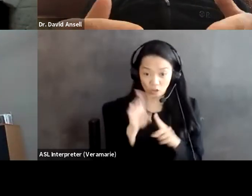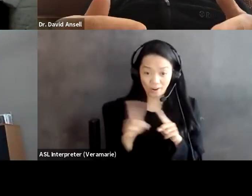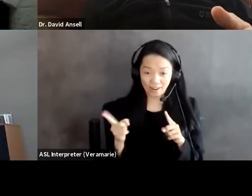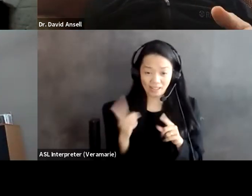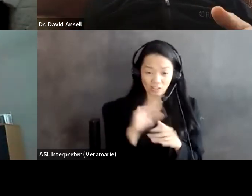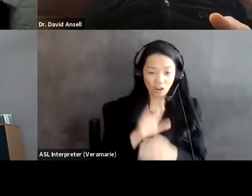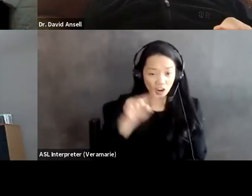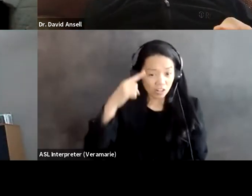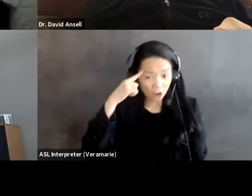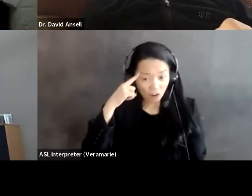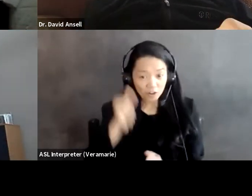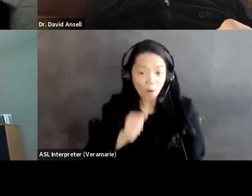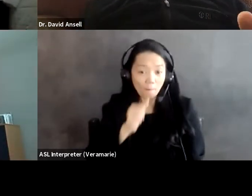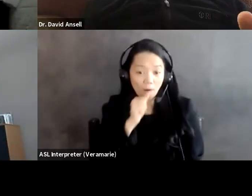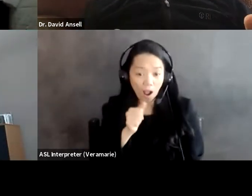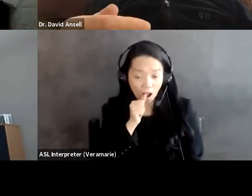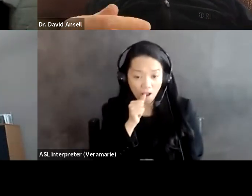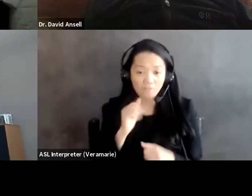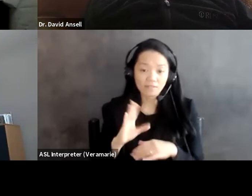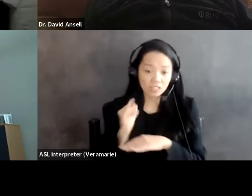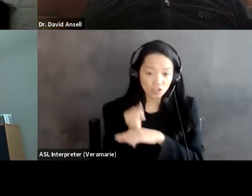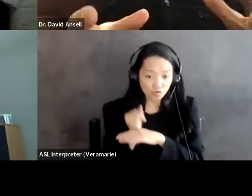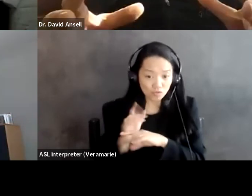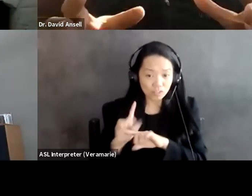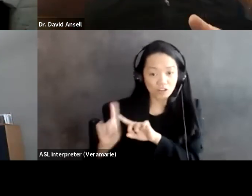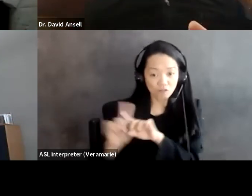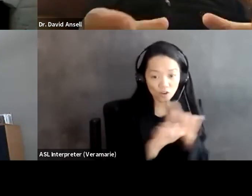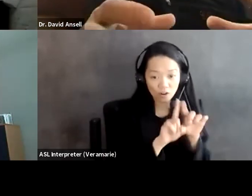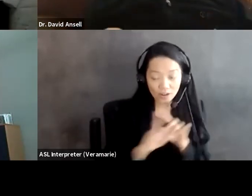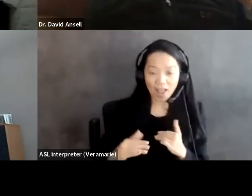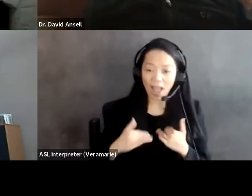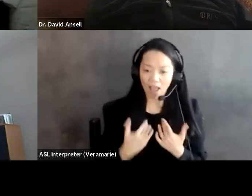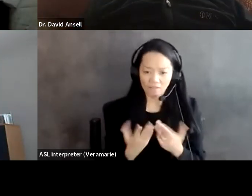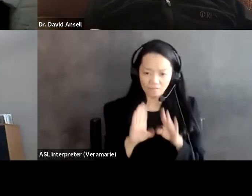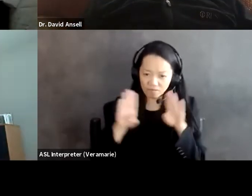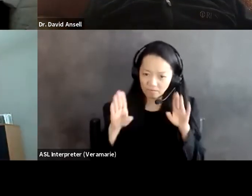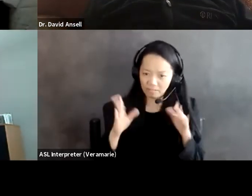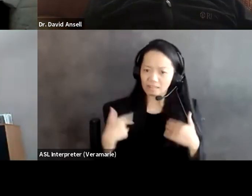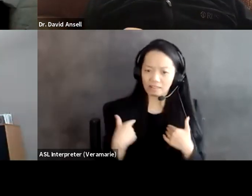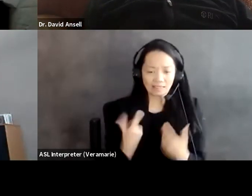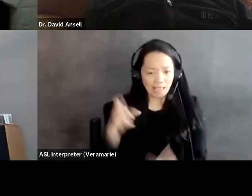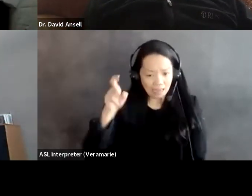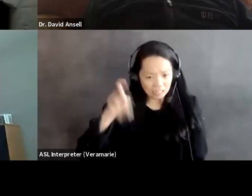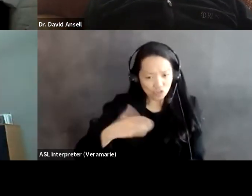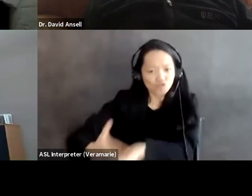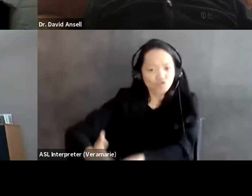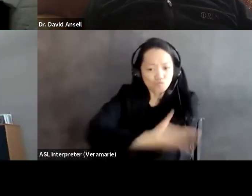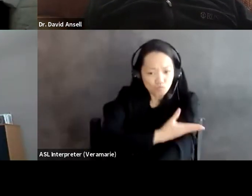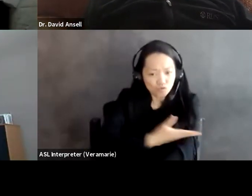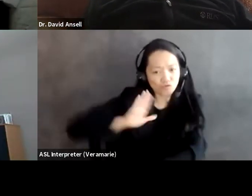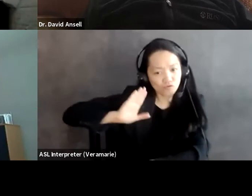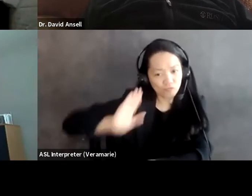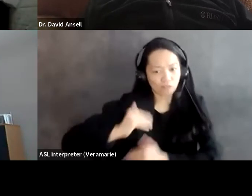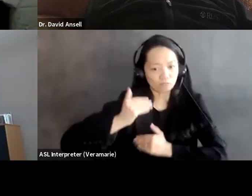government, whether they be private institutions or hospitals and things like that, have work to do both internally and externally